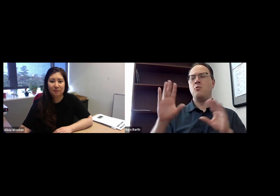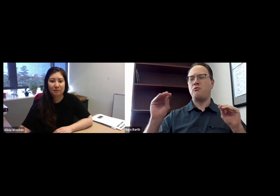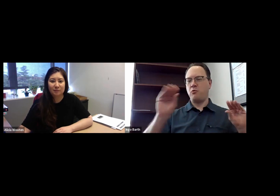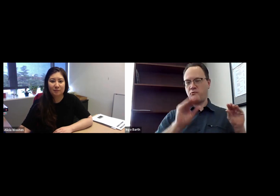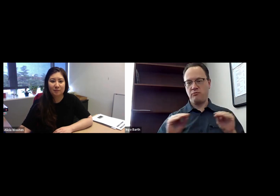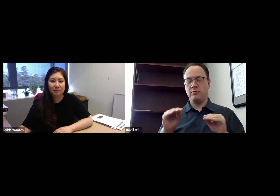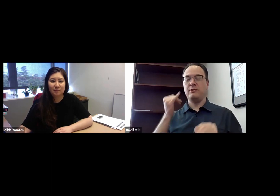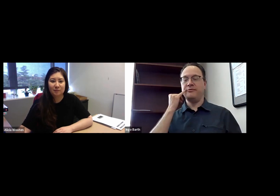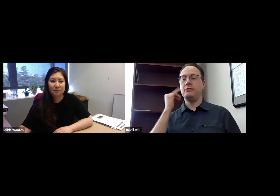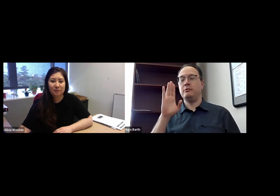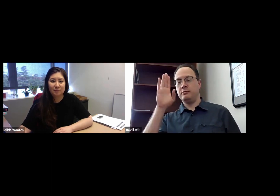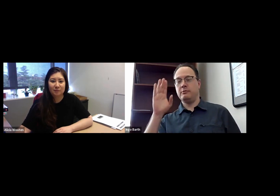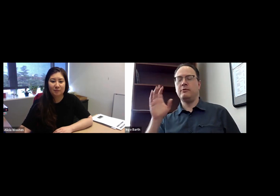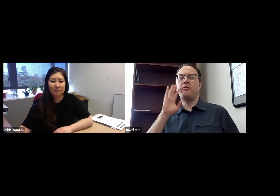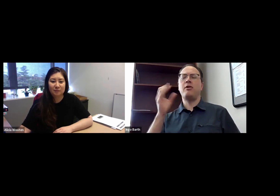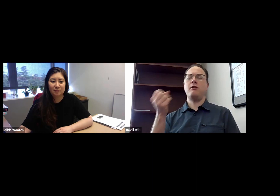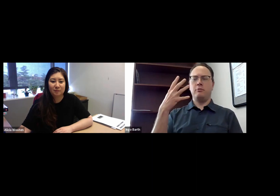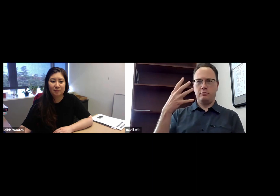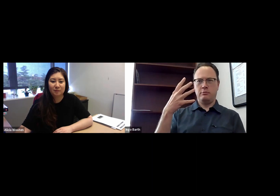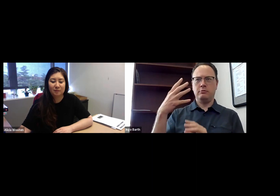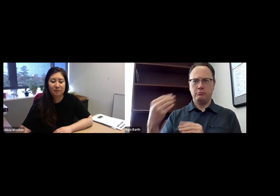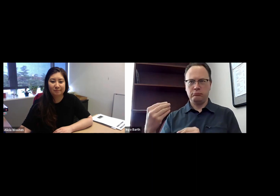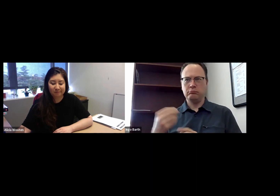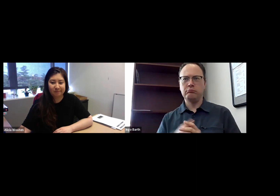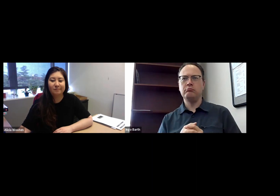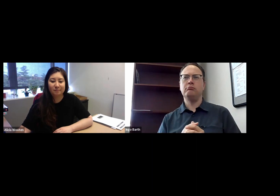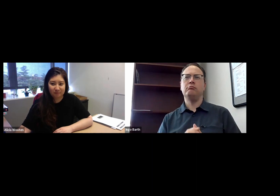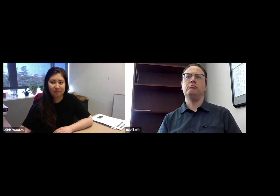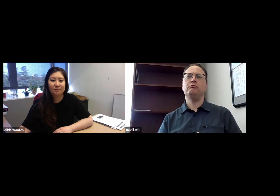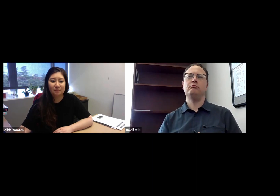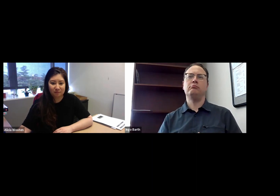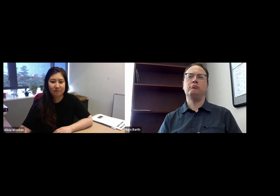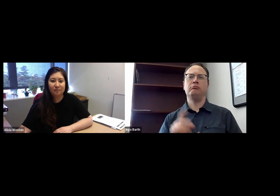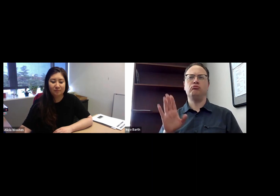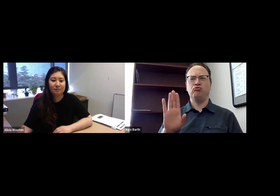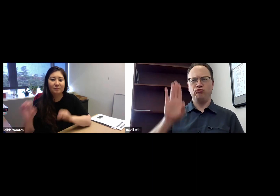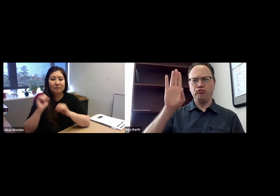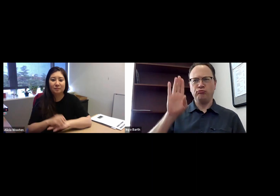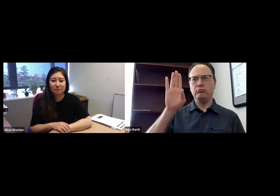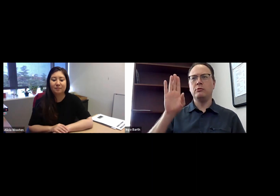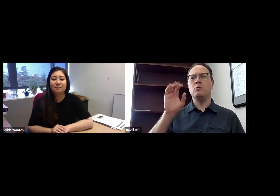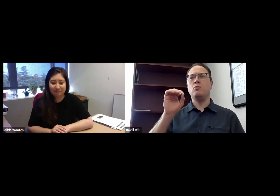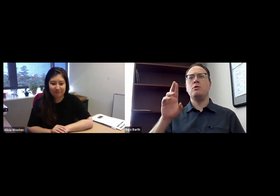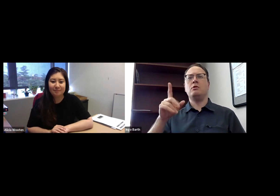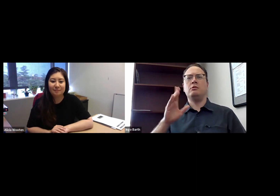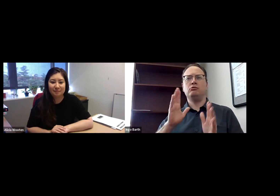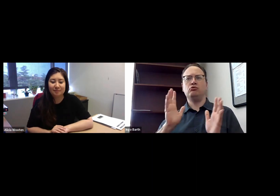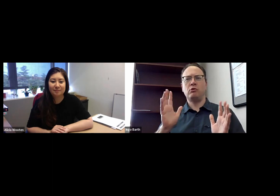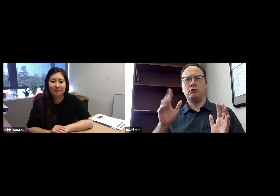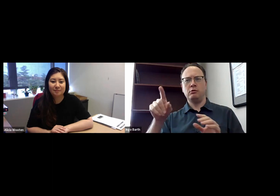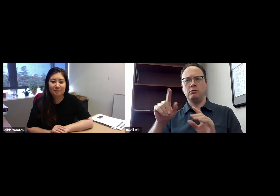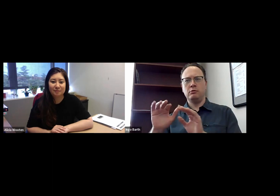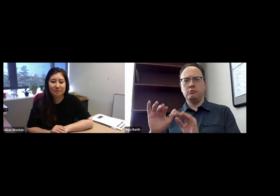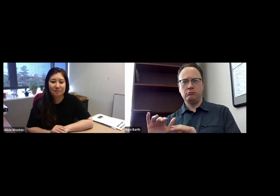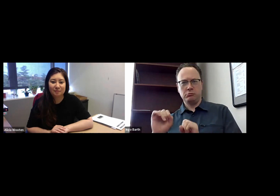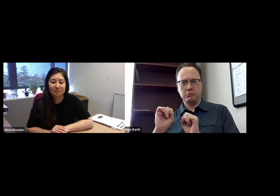involved that way. What we'd like to do for this meeting is have people have their cameras